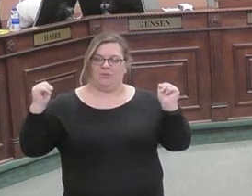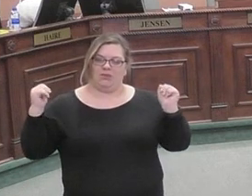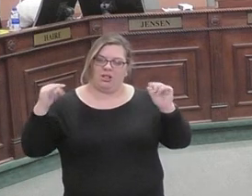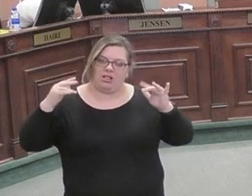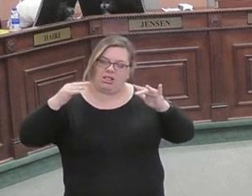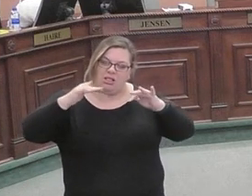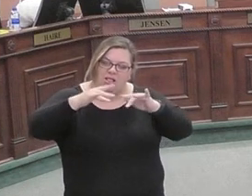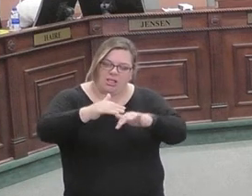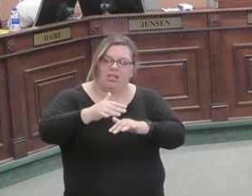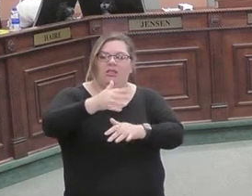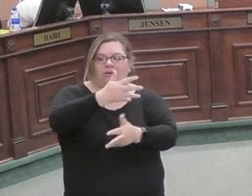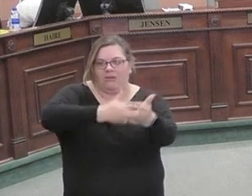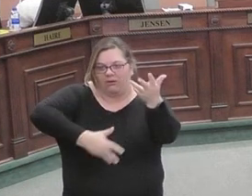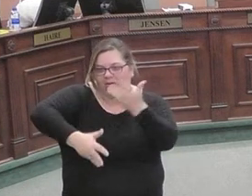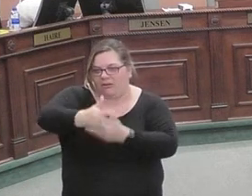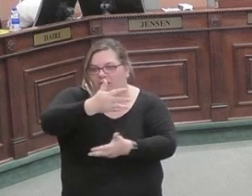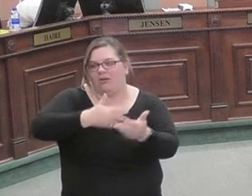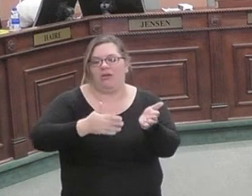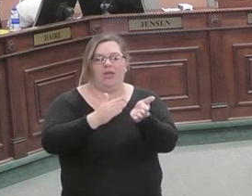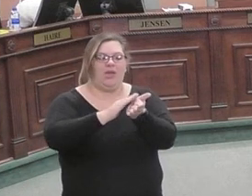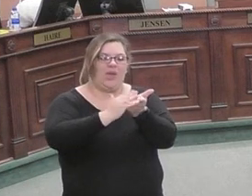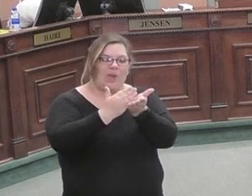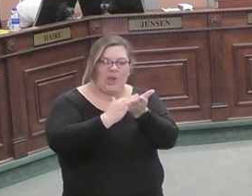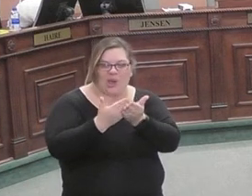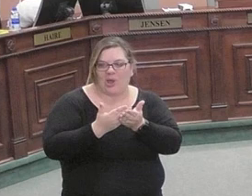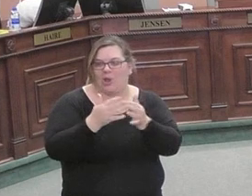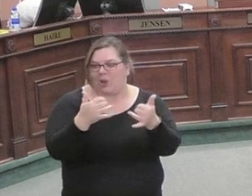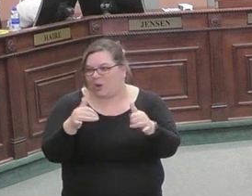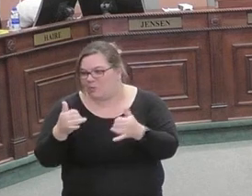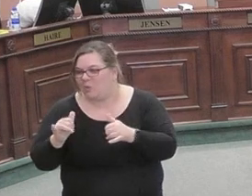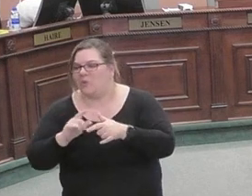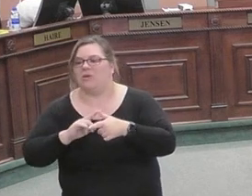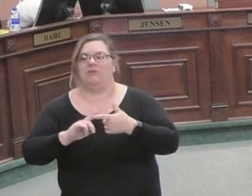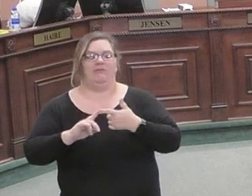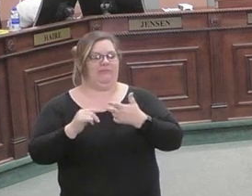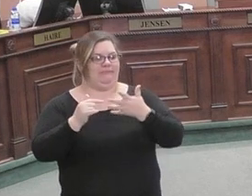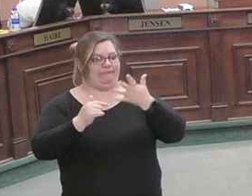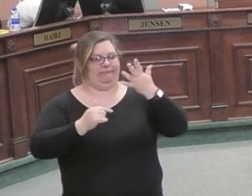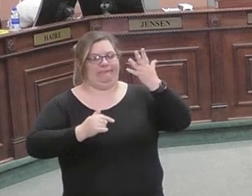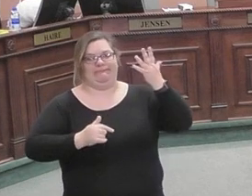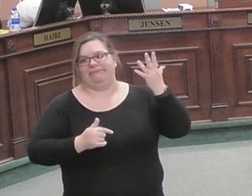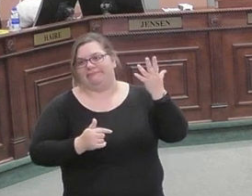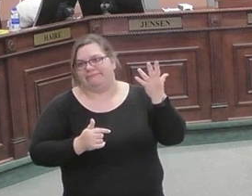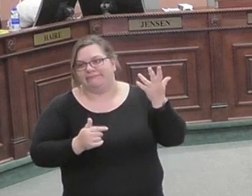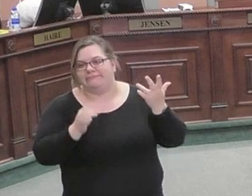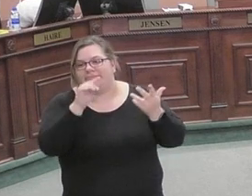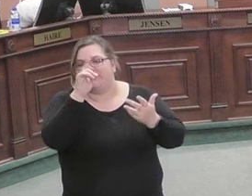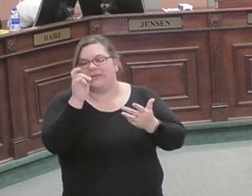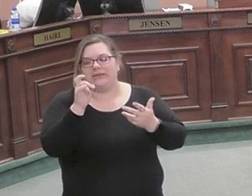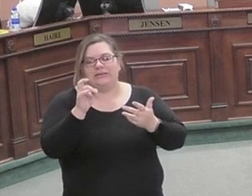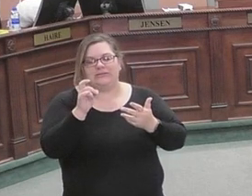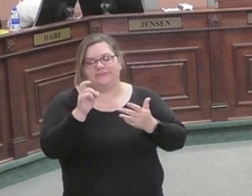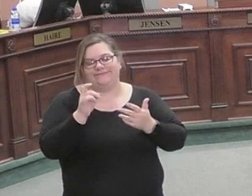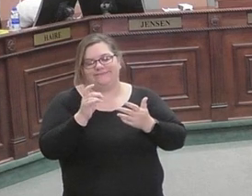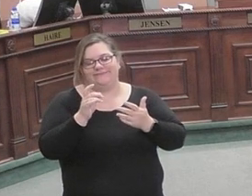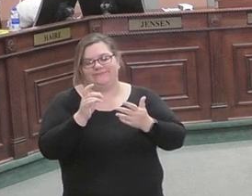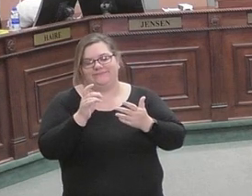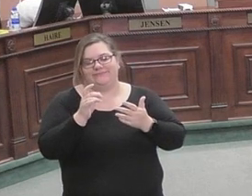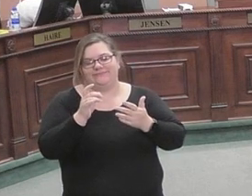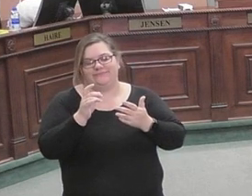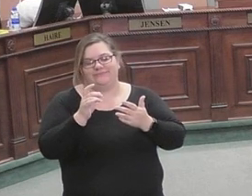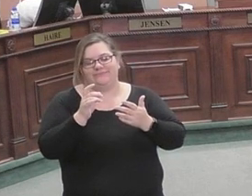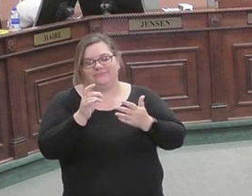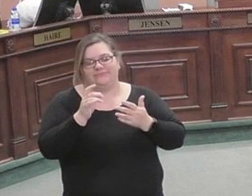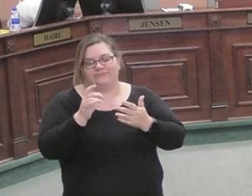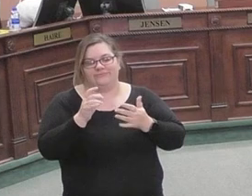at residents, who are having cookouts, who are having just because there are not a lot of